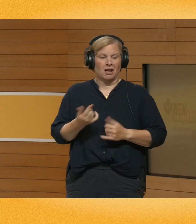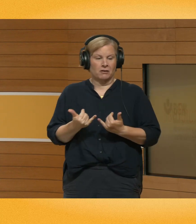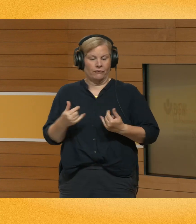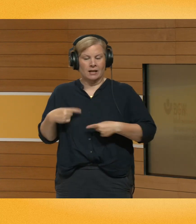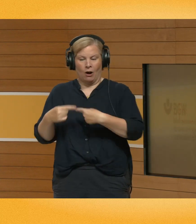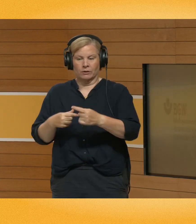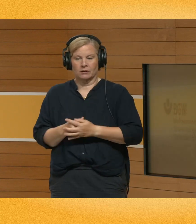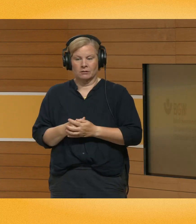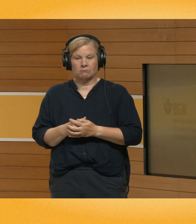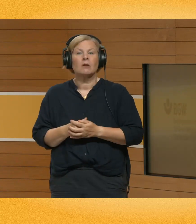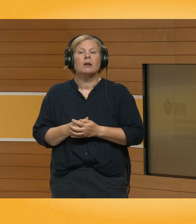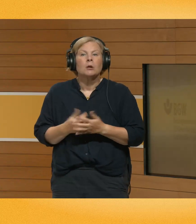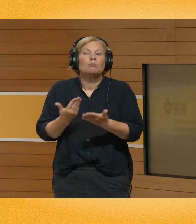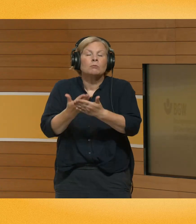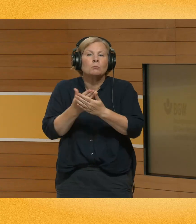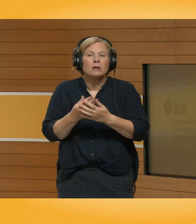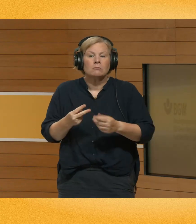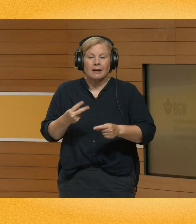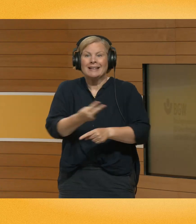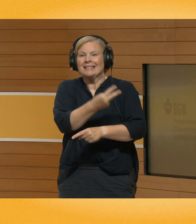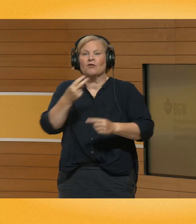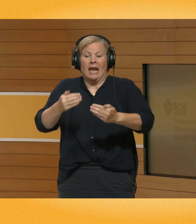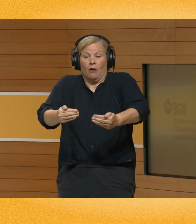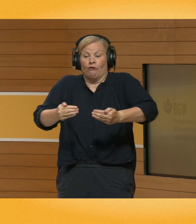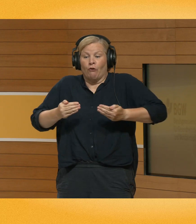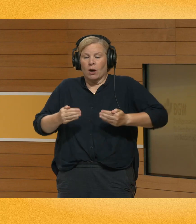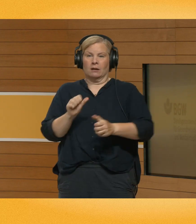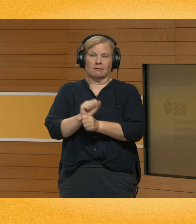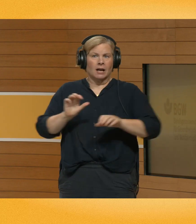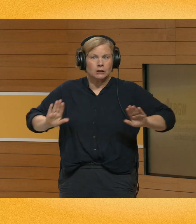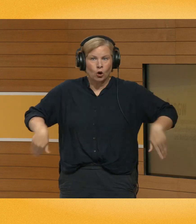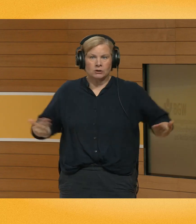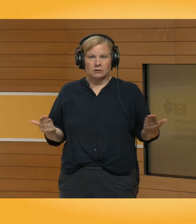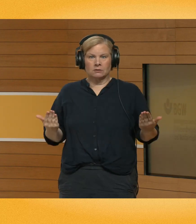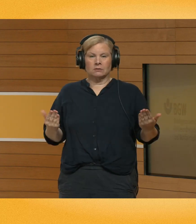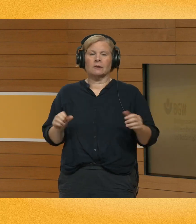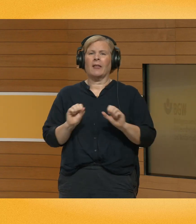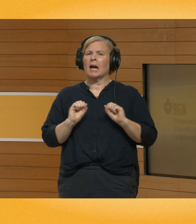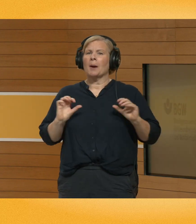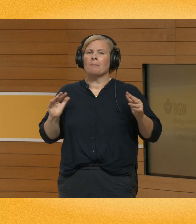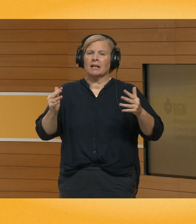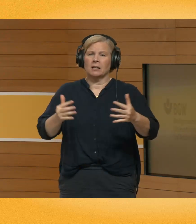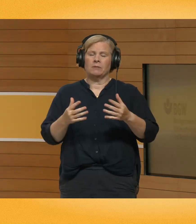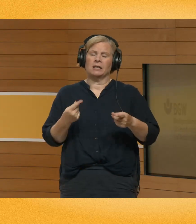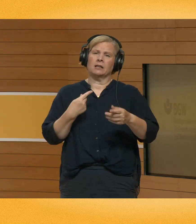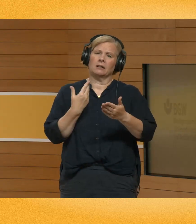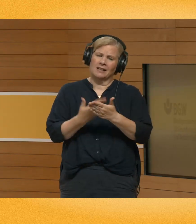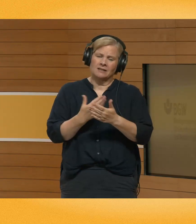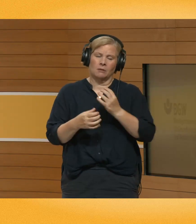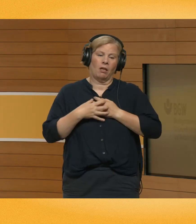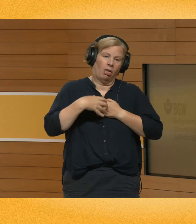Now, I feel like it stalled everything. I would agree with